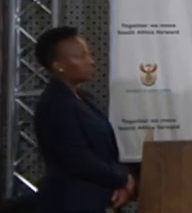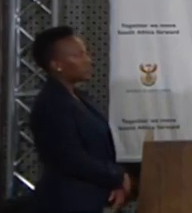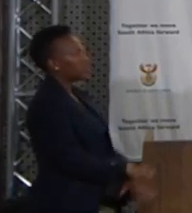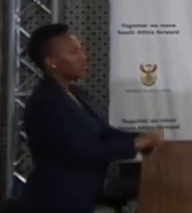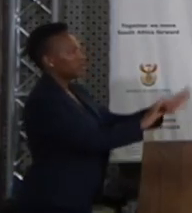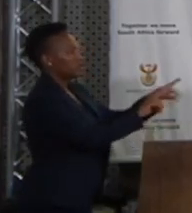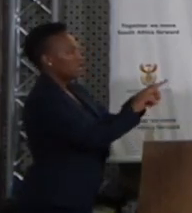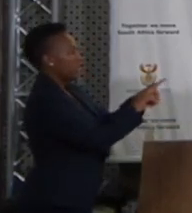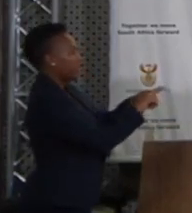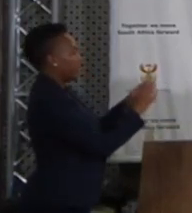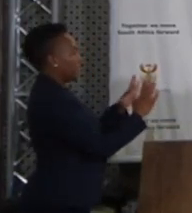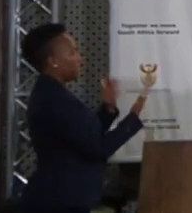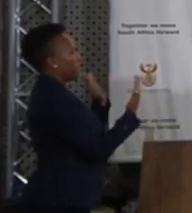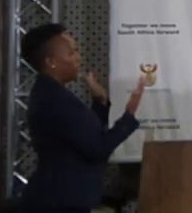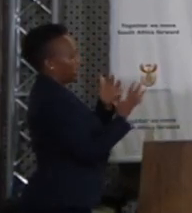Sibonge nathi kakhulu